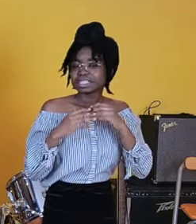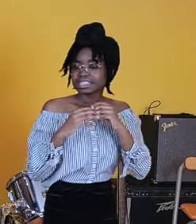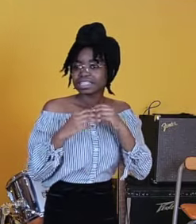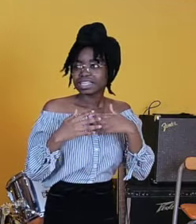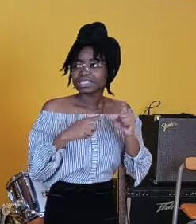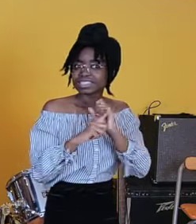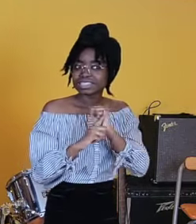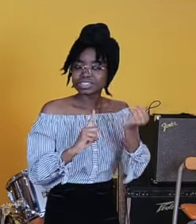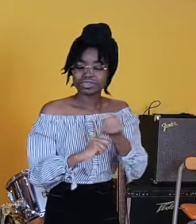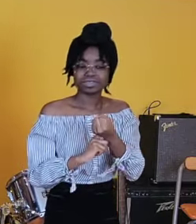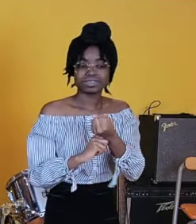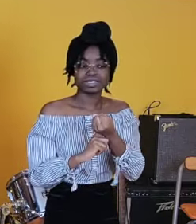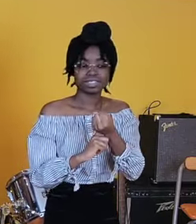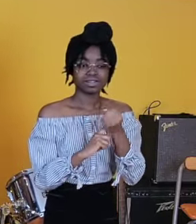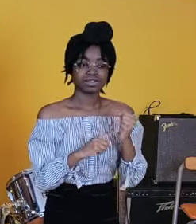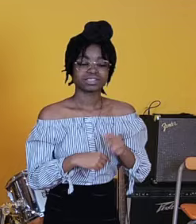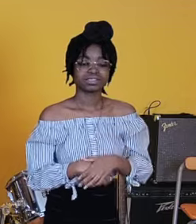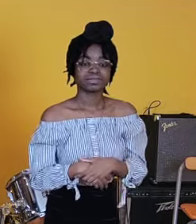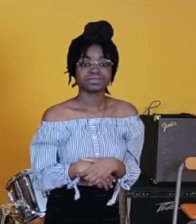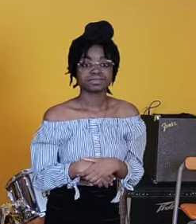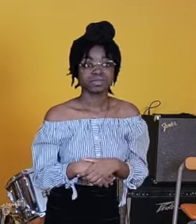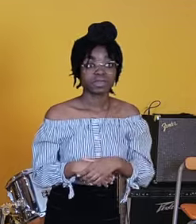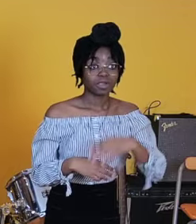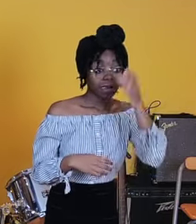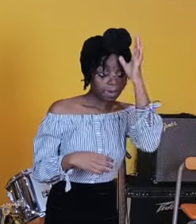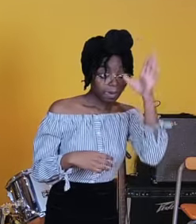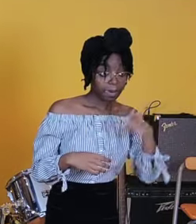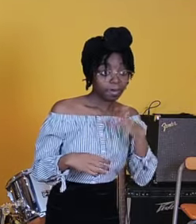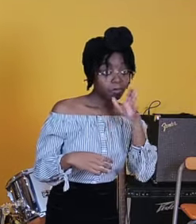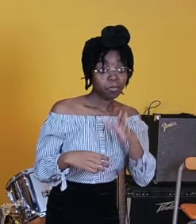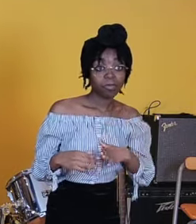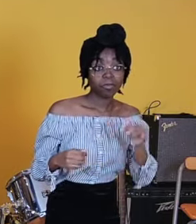men and women in Hebrews 11,